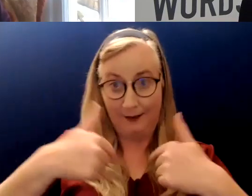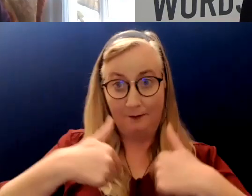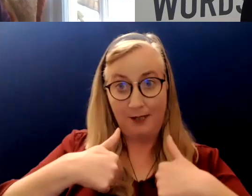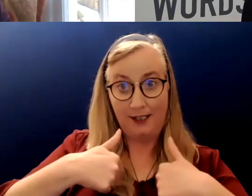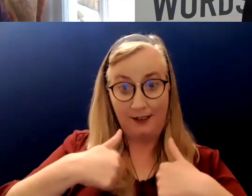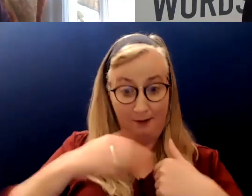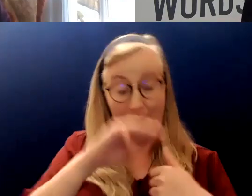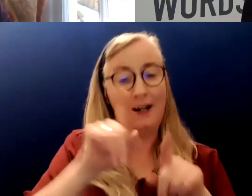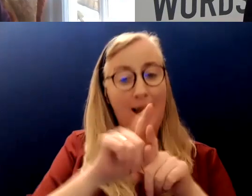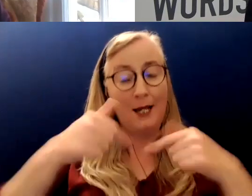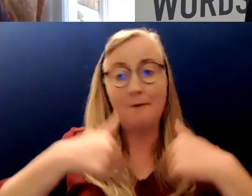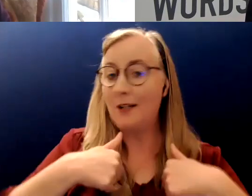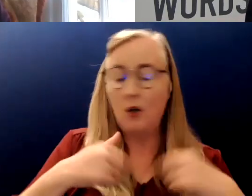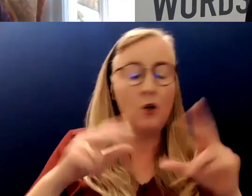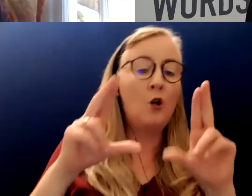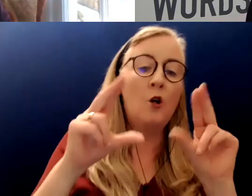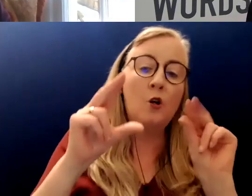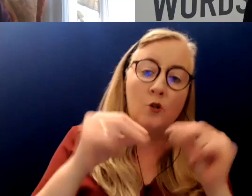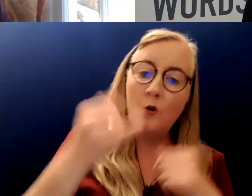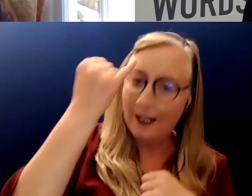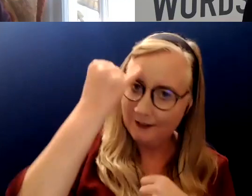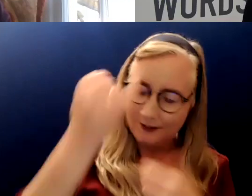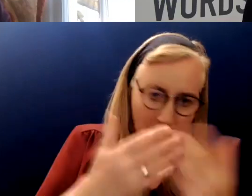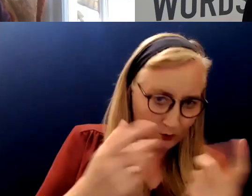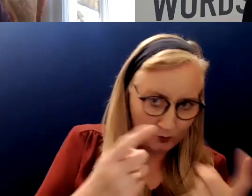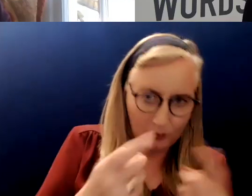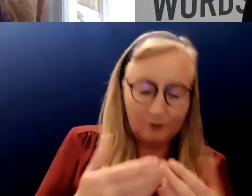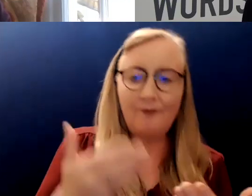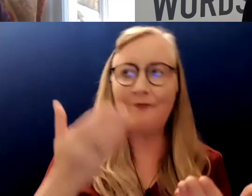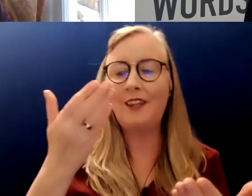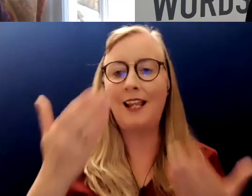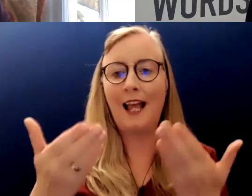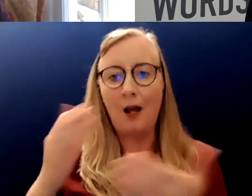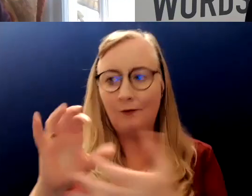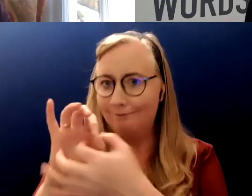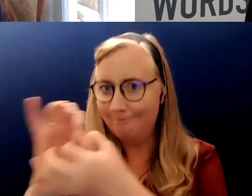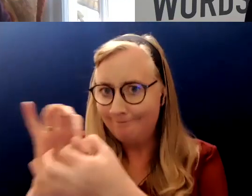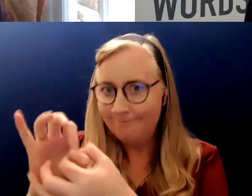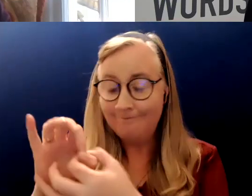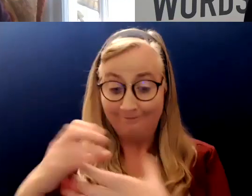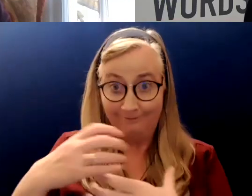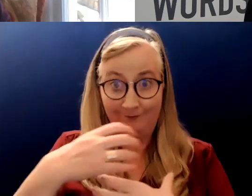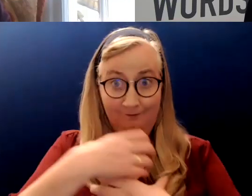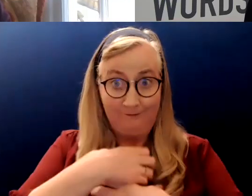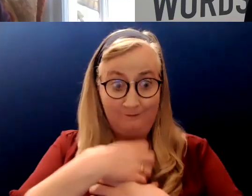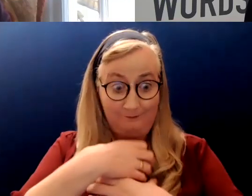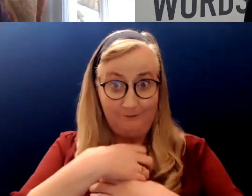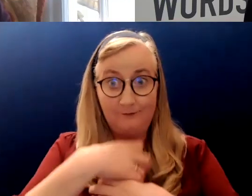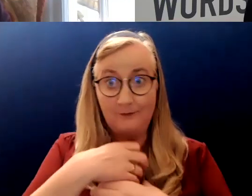just have no idea what to do, how to engage. We're terrified that we're going to upset